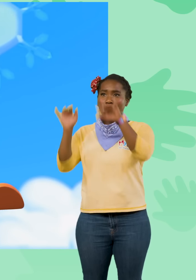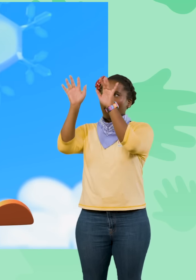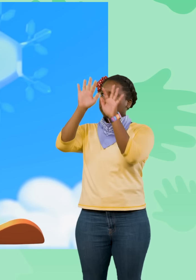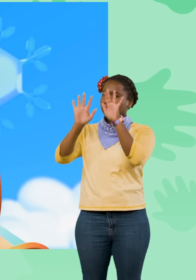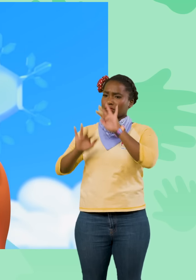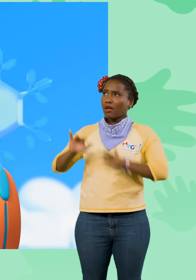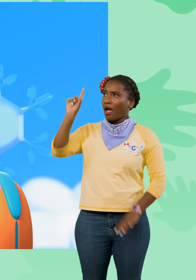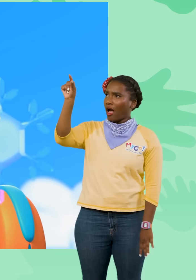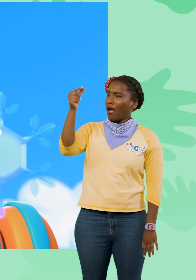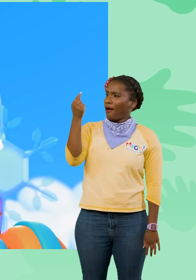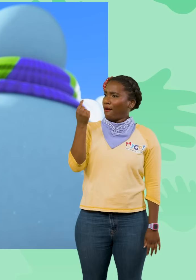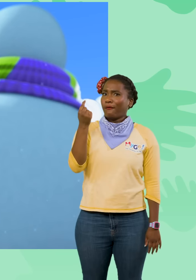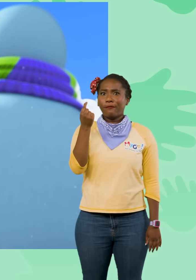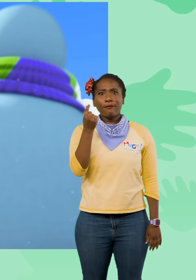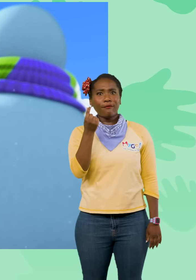Look at that snowflake.